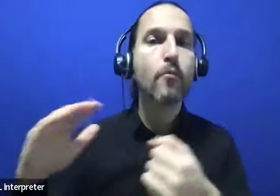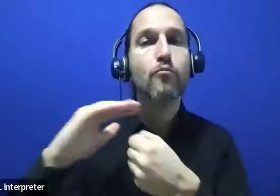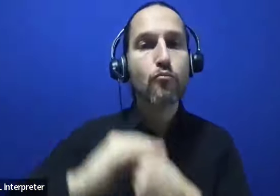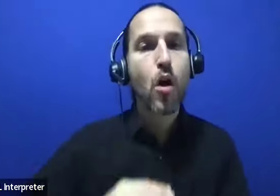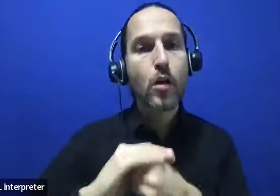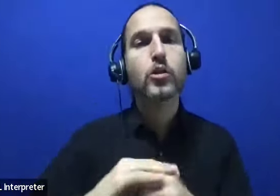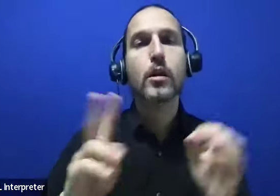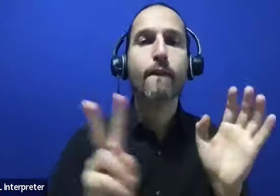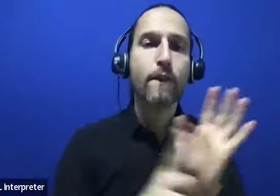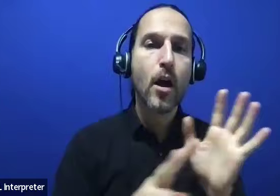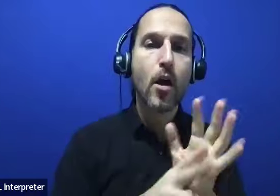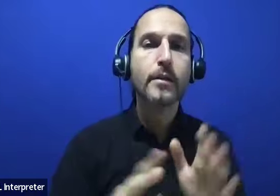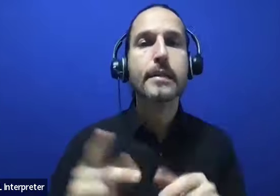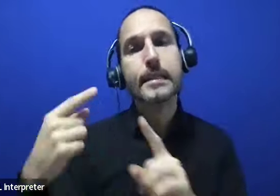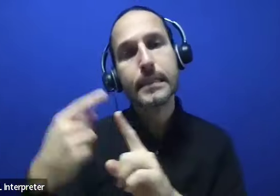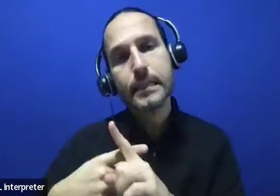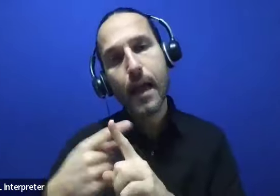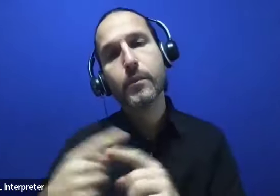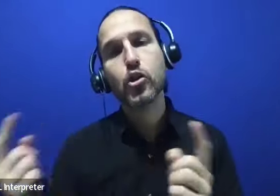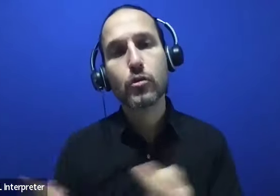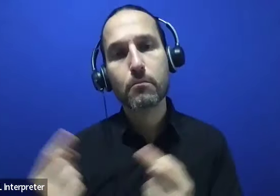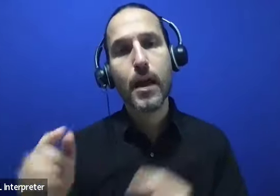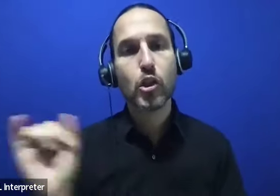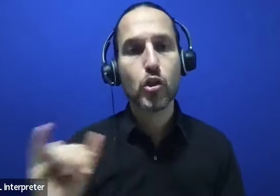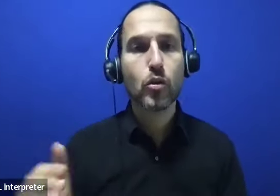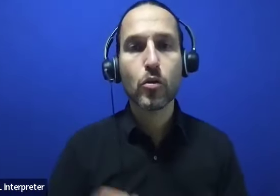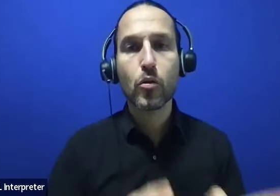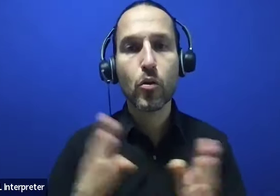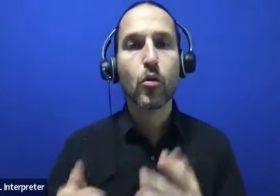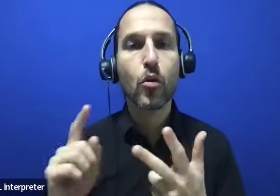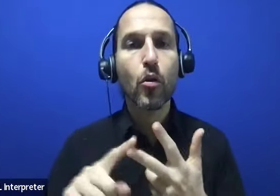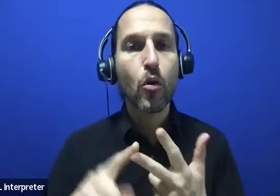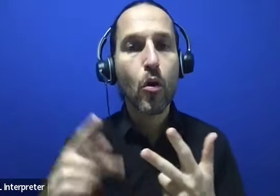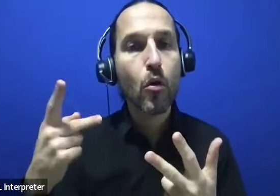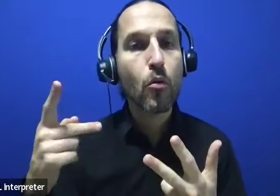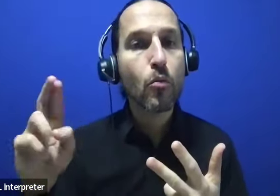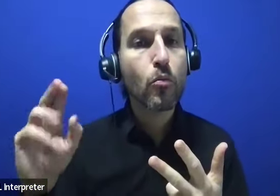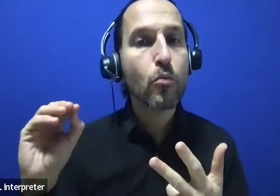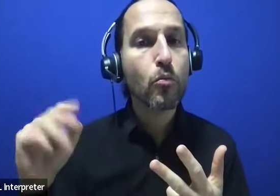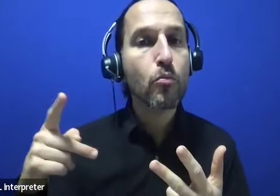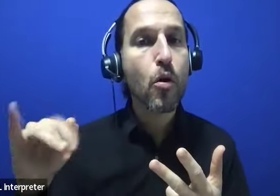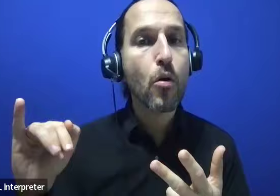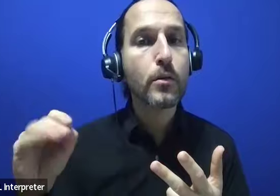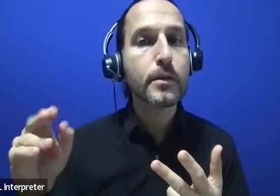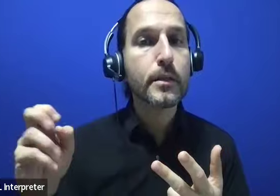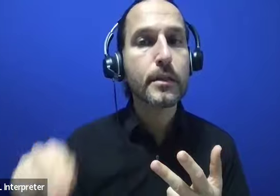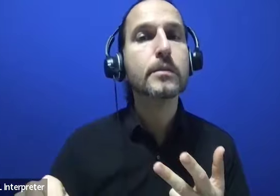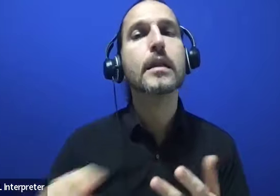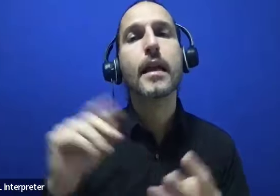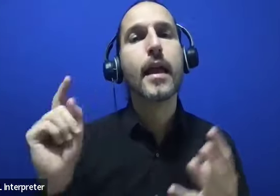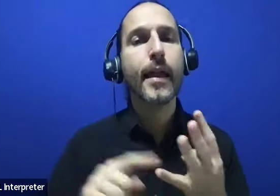it's a vibration, temperature and pain, proprioception, which we're about to mention, and then pleasant